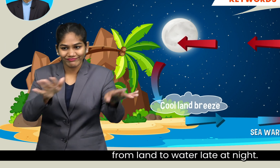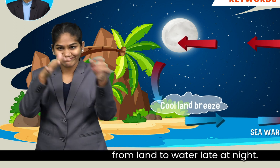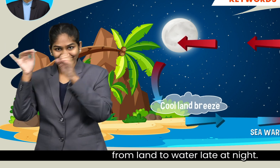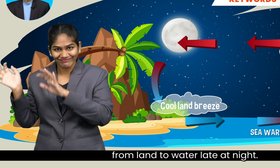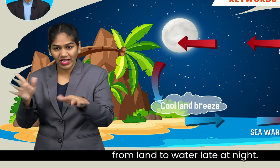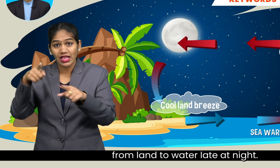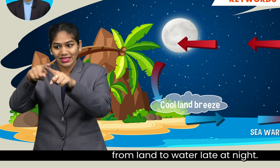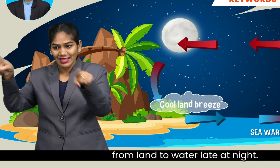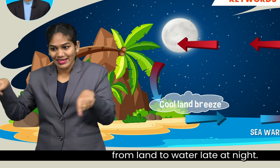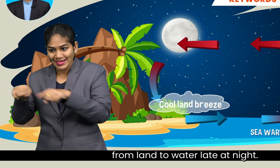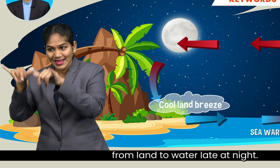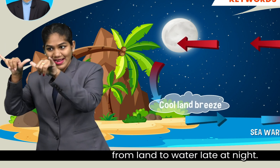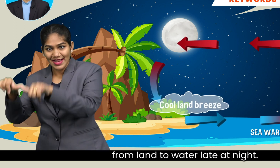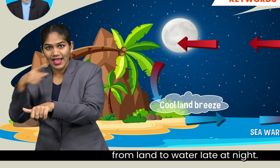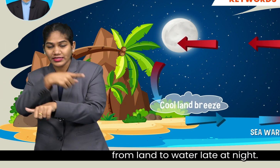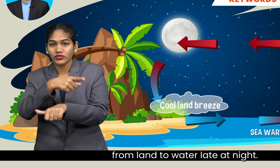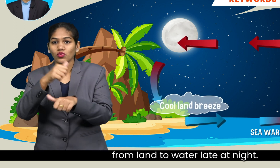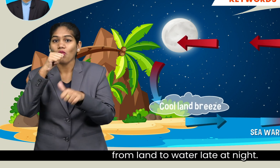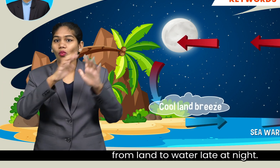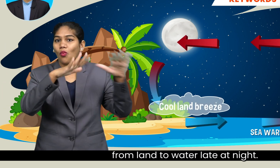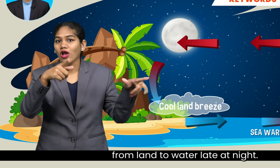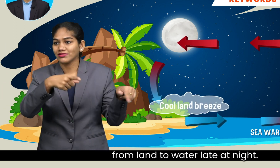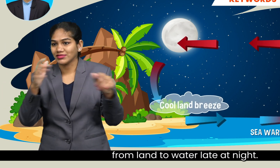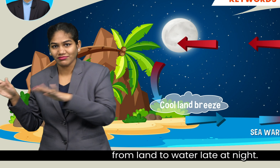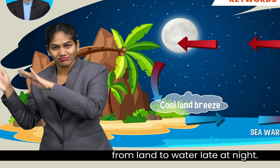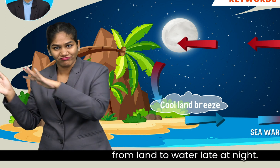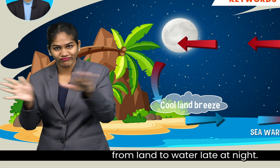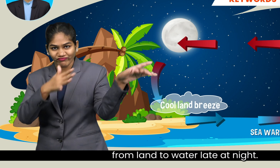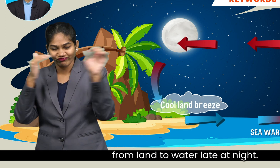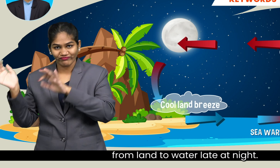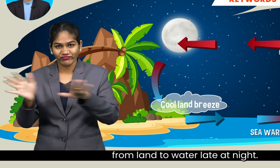water late at night.